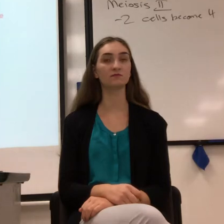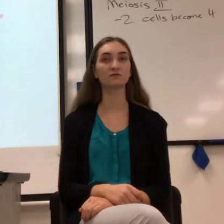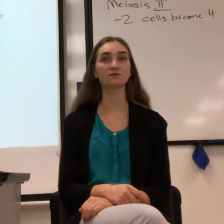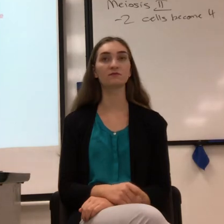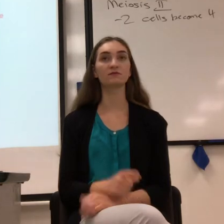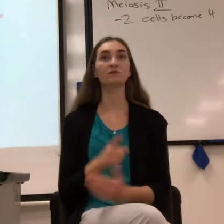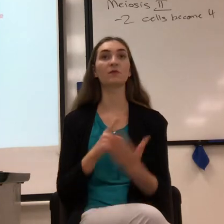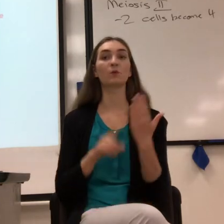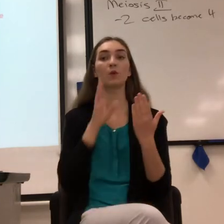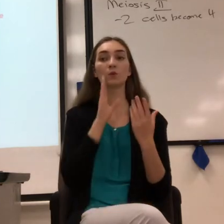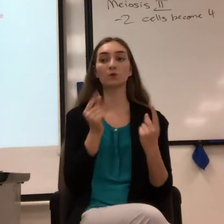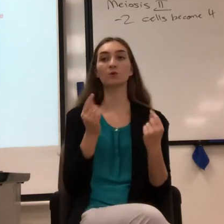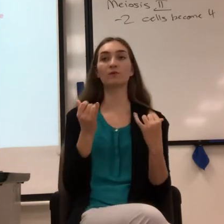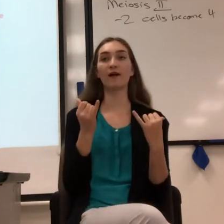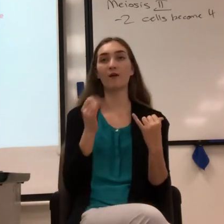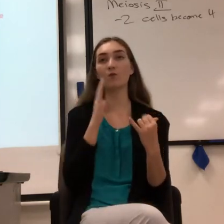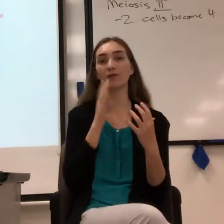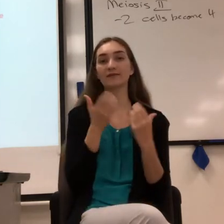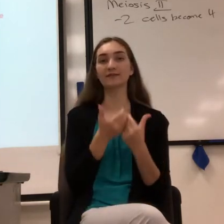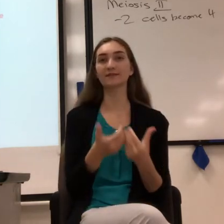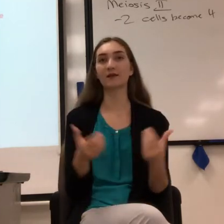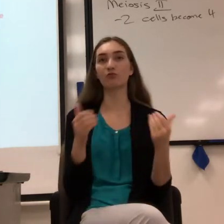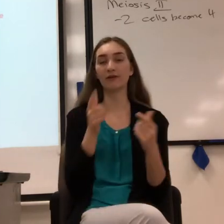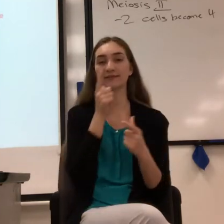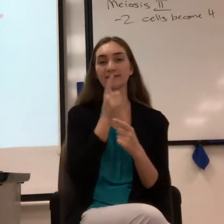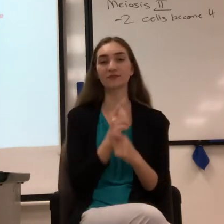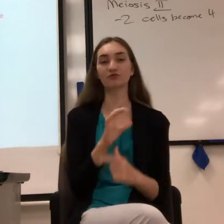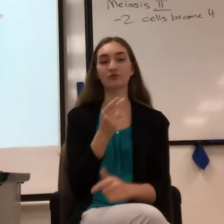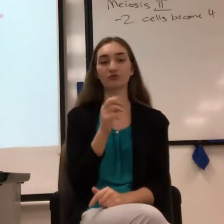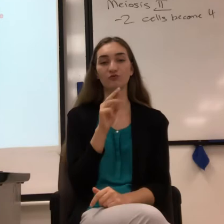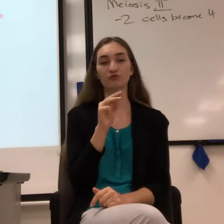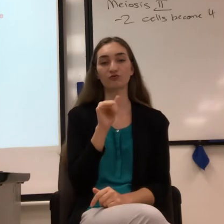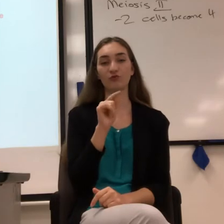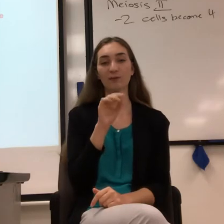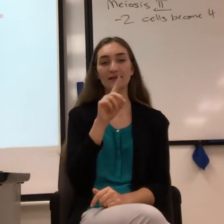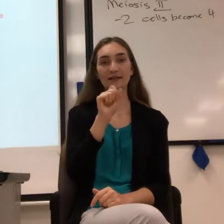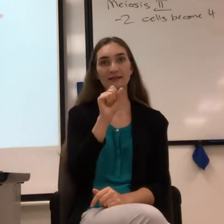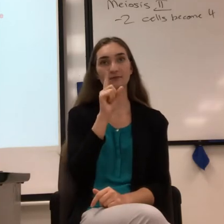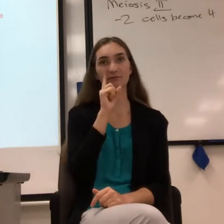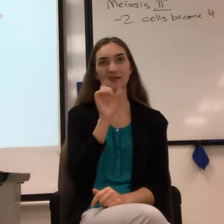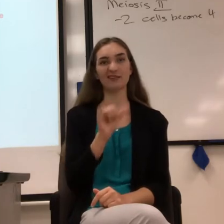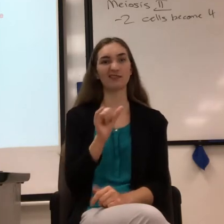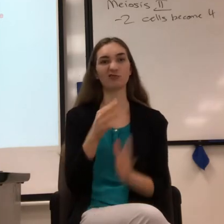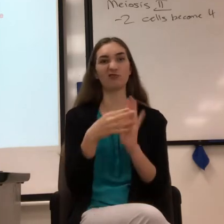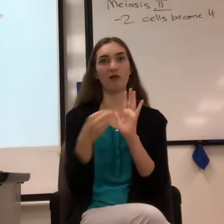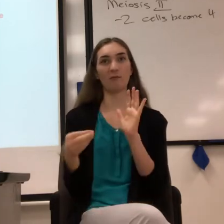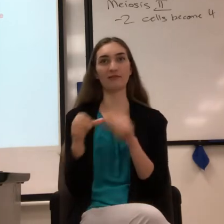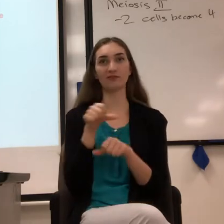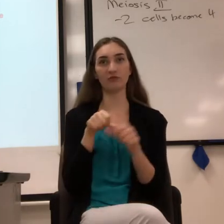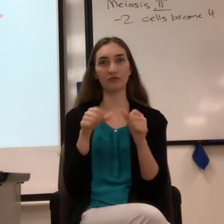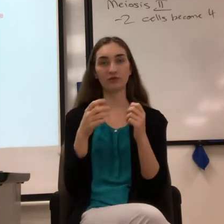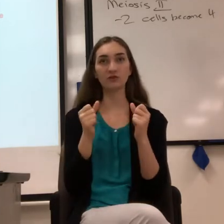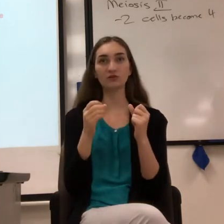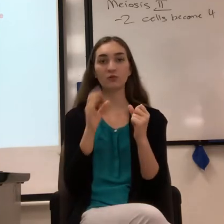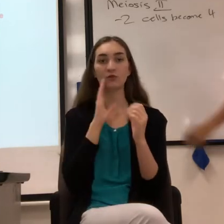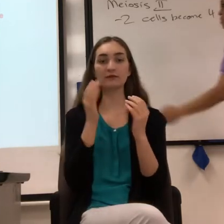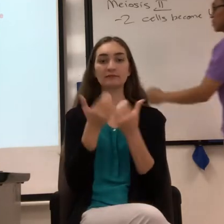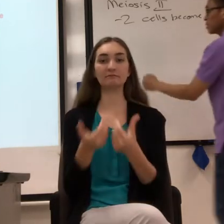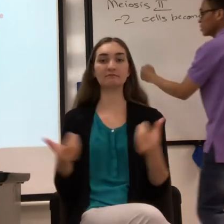what you're going to do now is you're going to separate the sister chromatids, okay, because they're just replicated. You separate those in each of the cells.